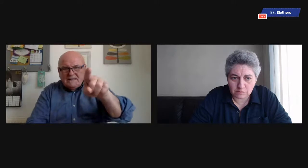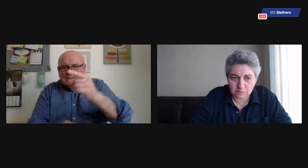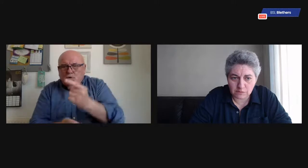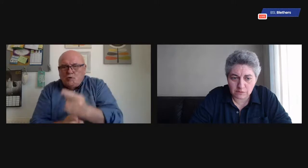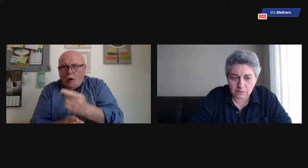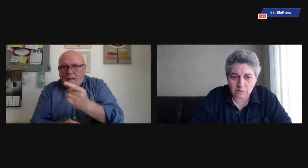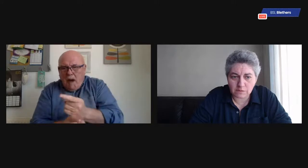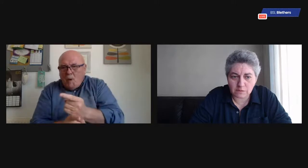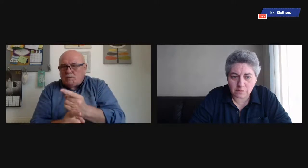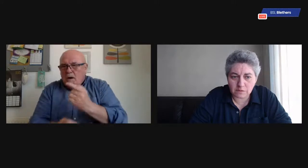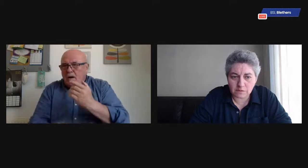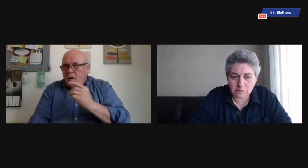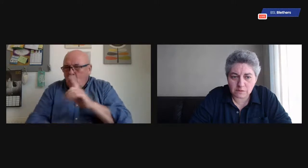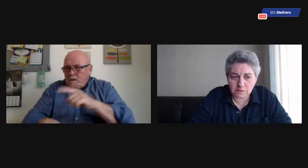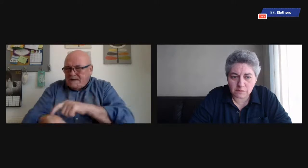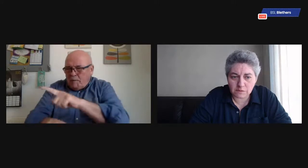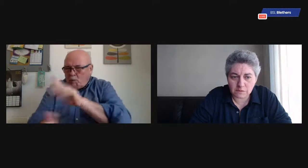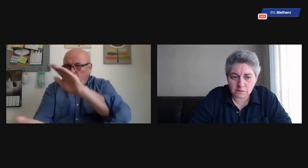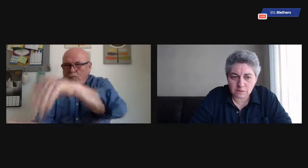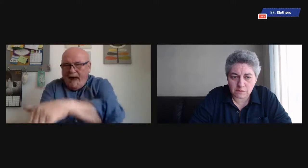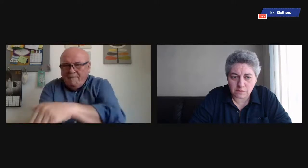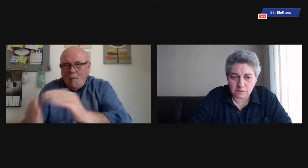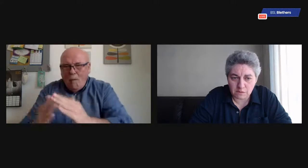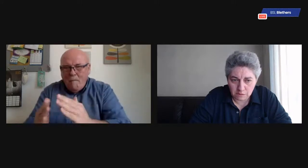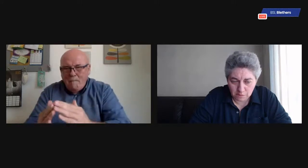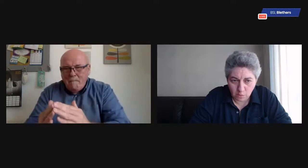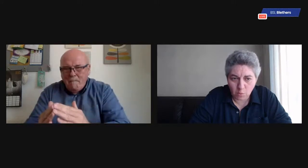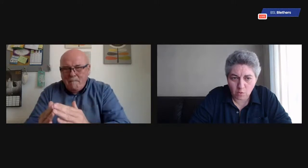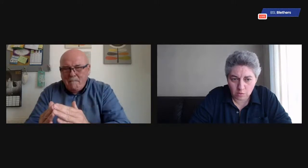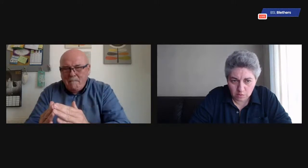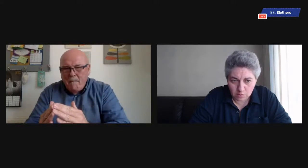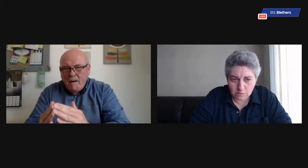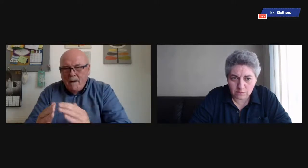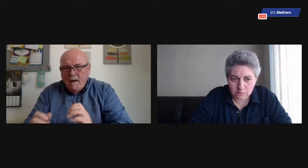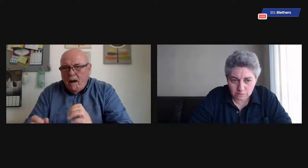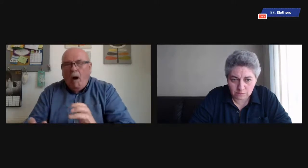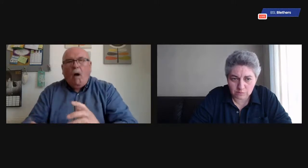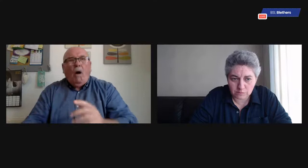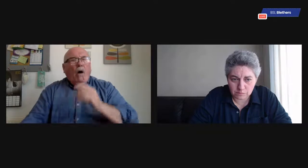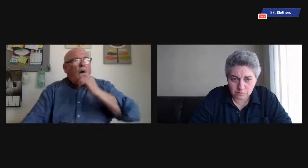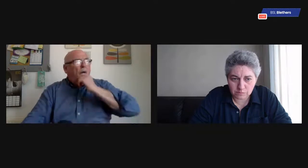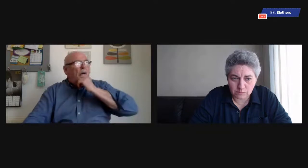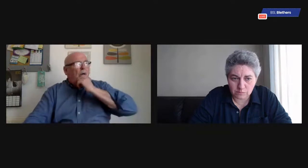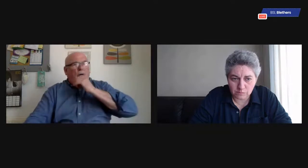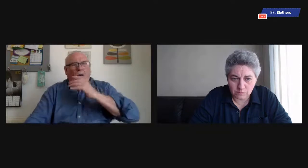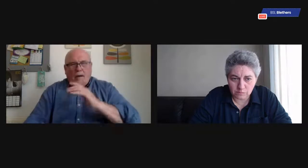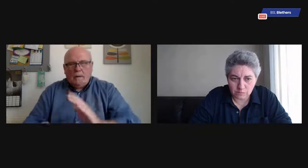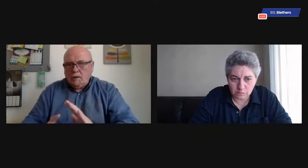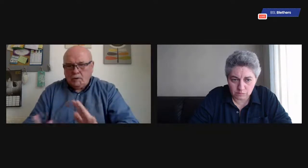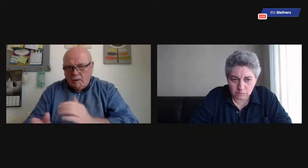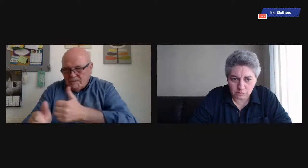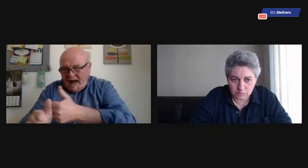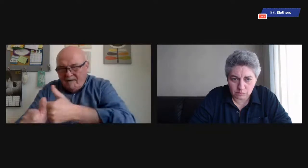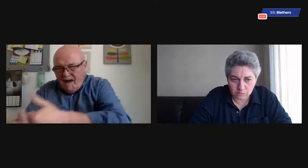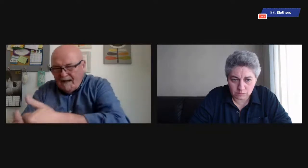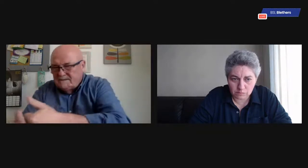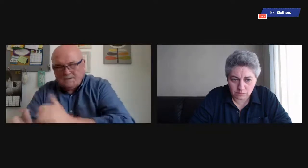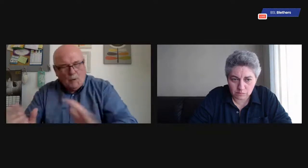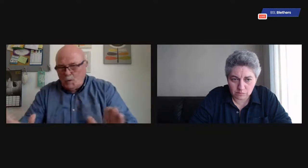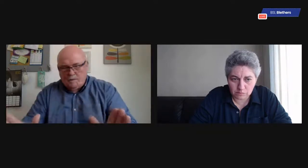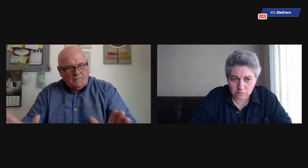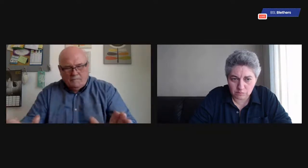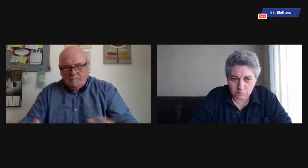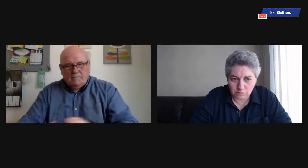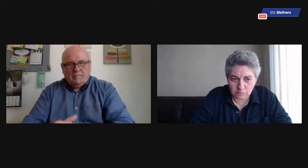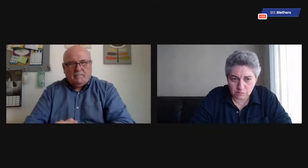no, they're not talking about that. They're talking about what time you arrive, for example. Then the deaf person can